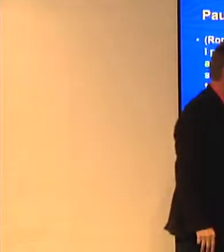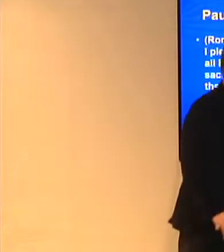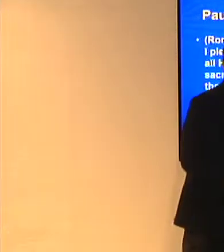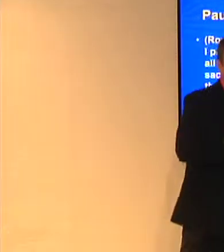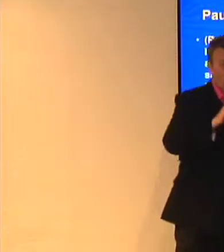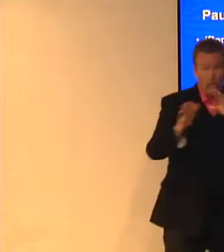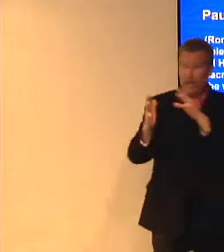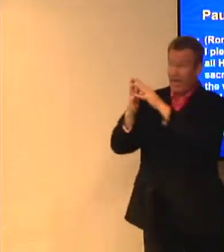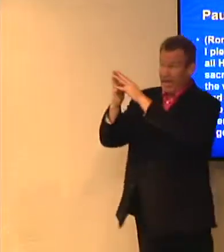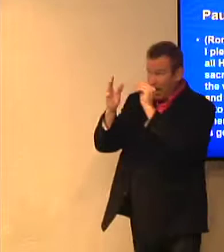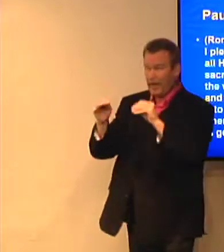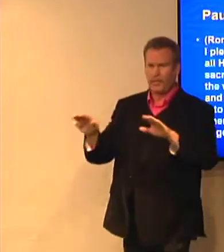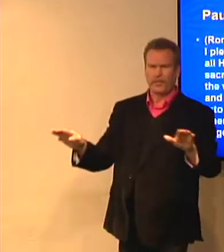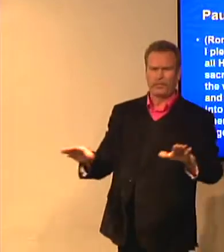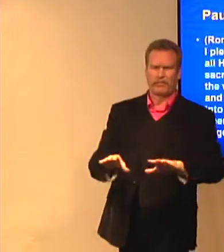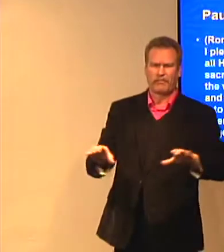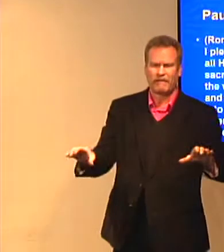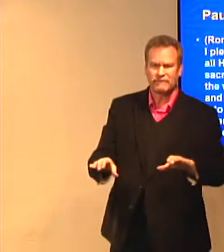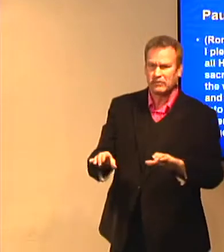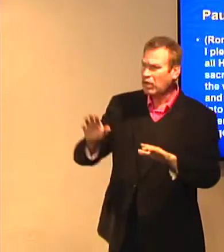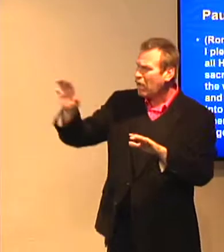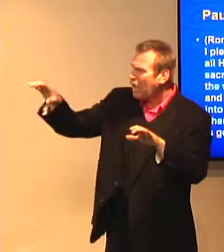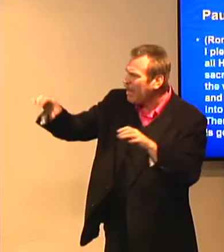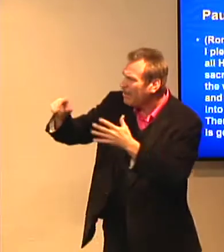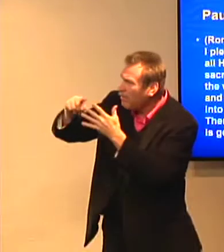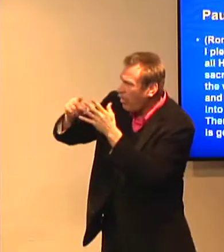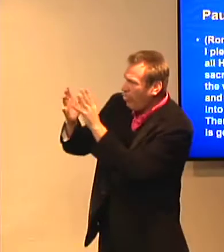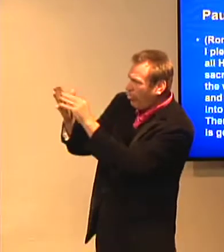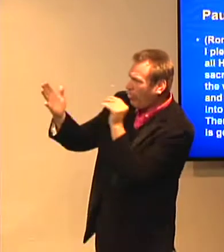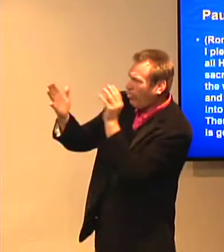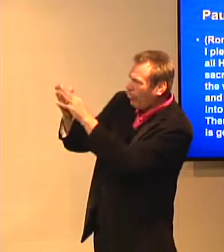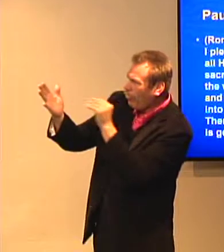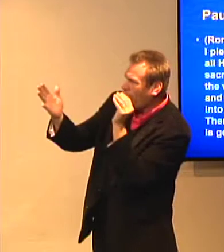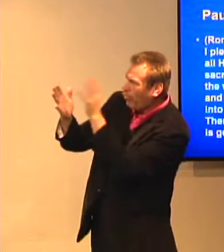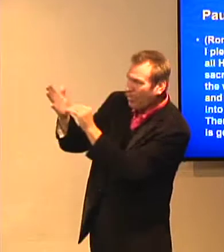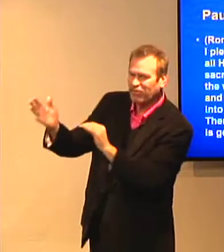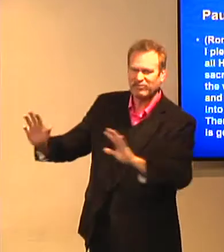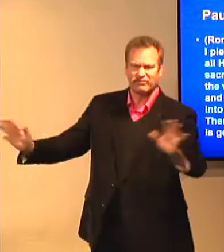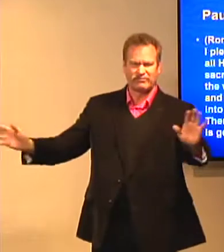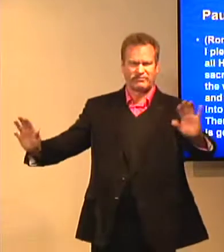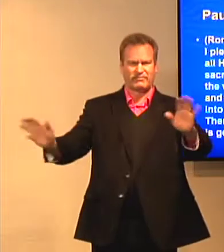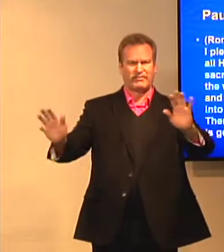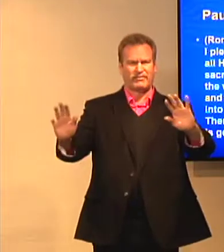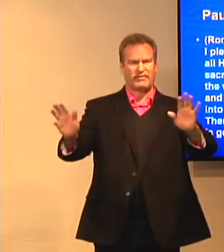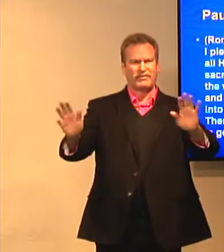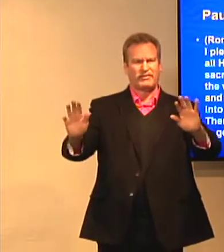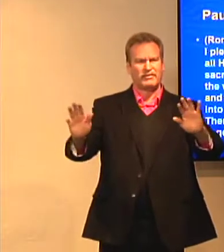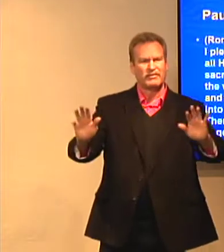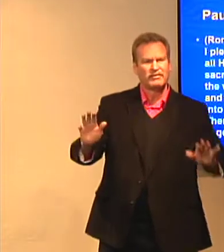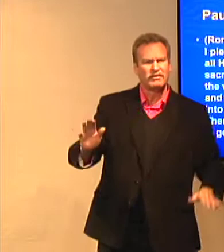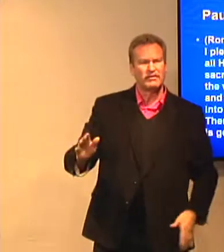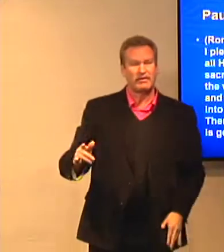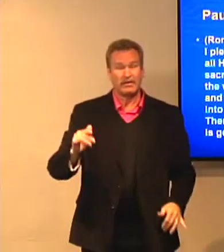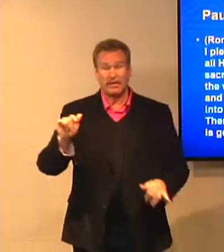They are being conformed to the world. So God says, don't copy the behavior of the world. Don't do it.